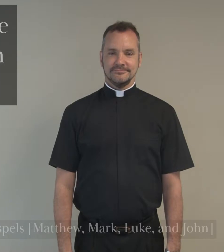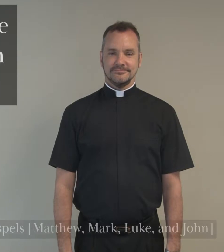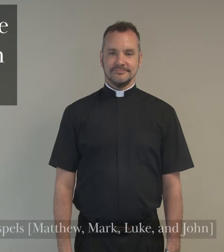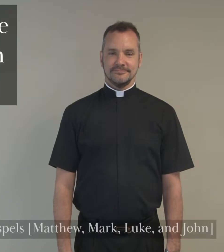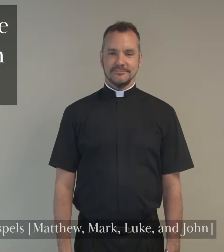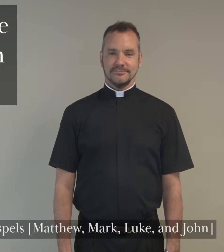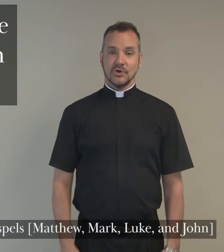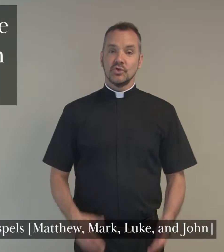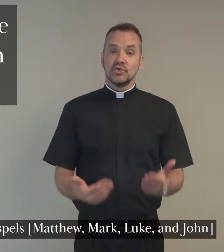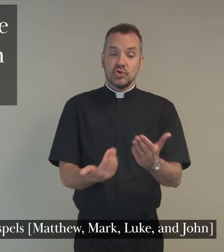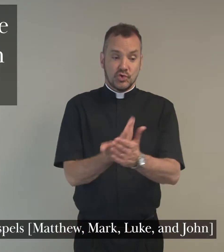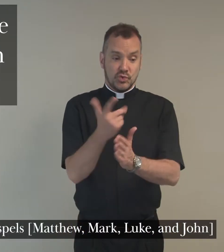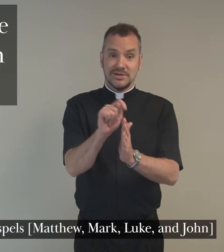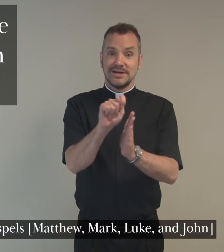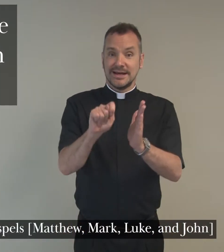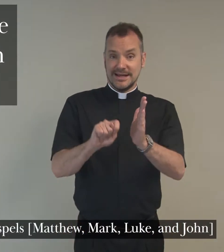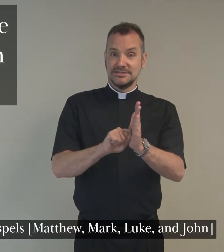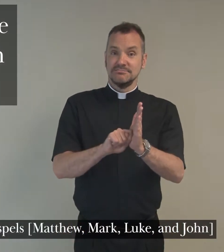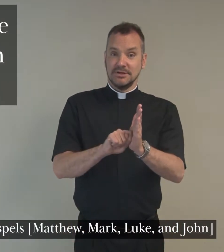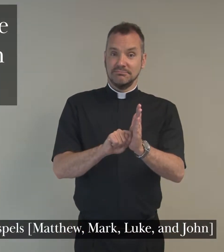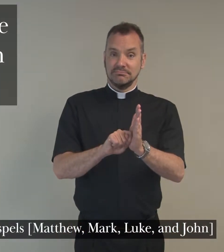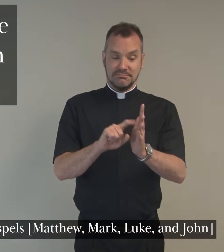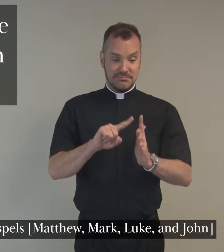Without the gospels ,